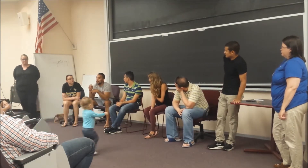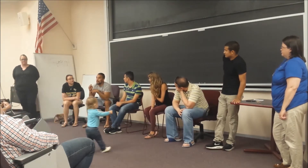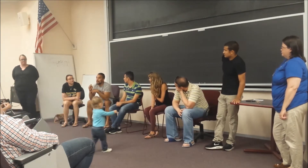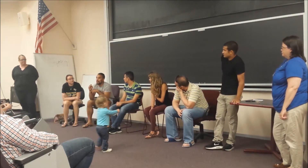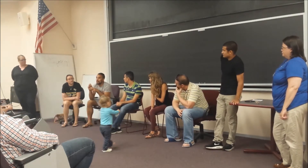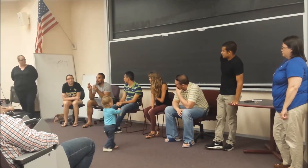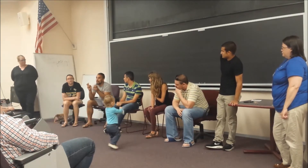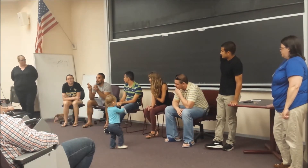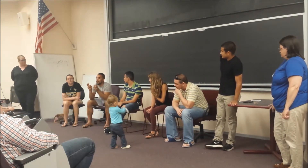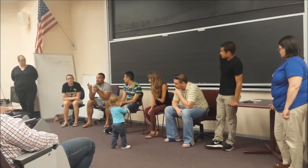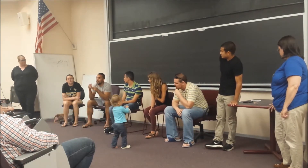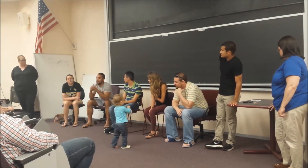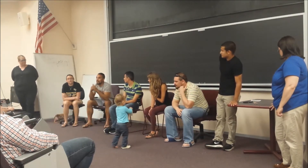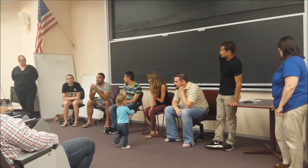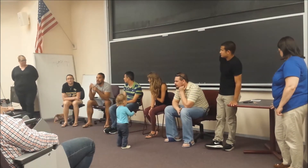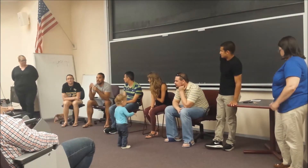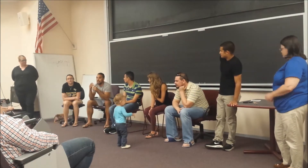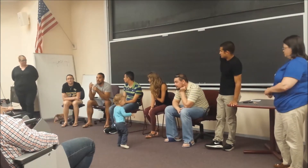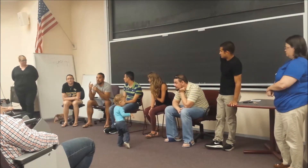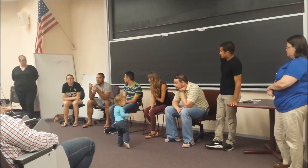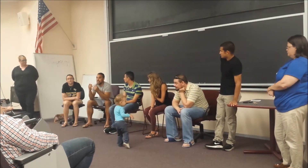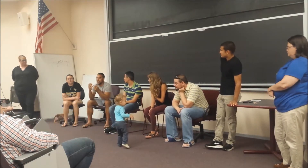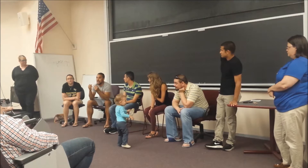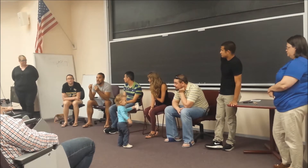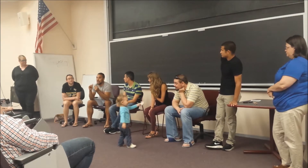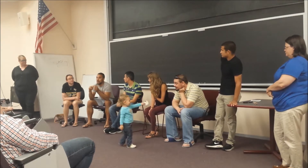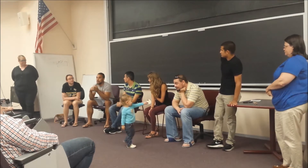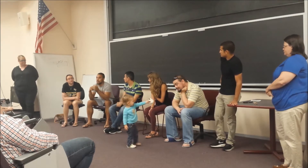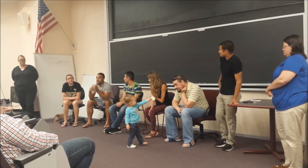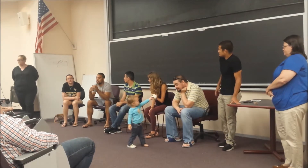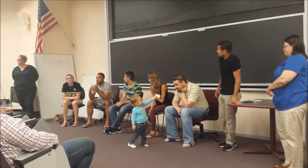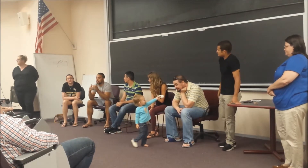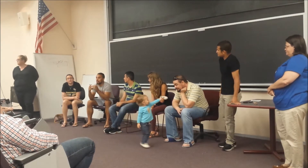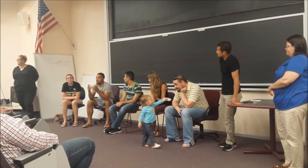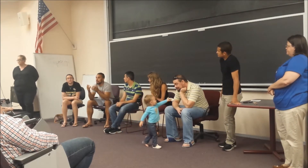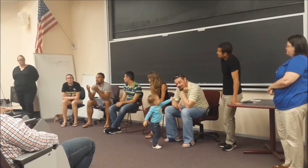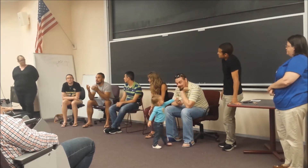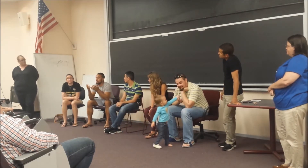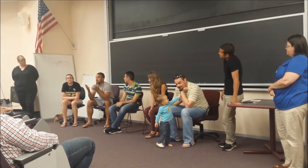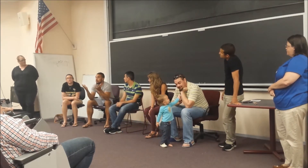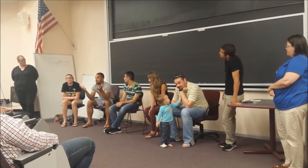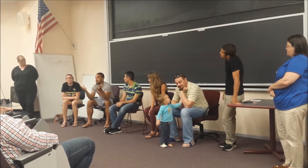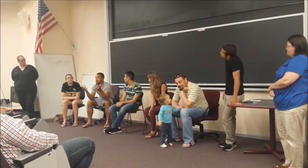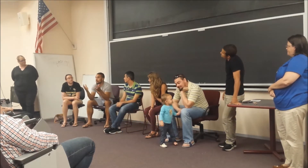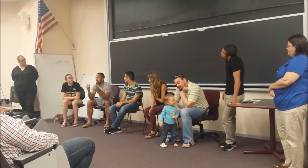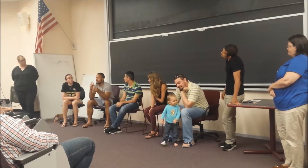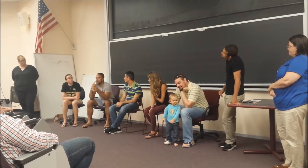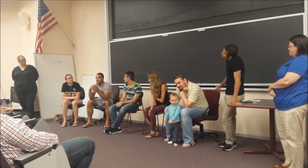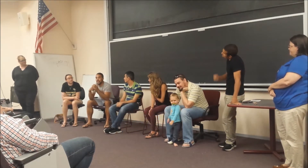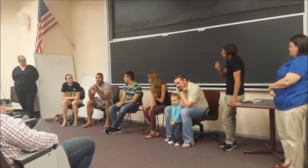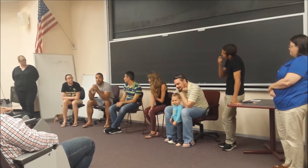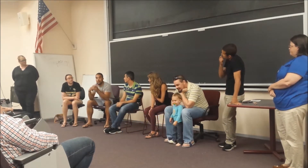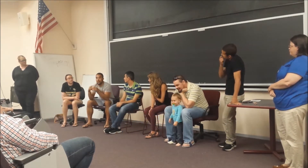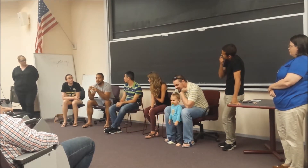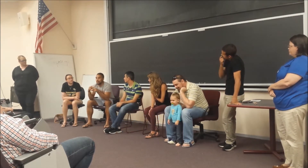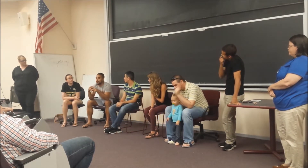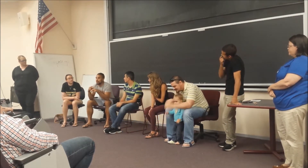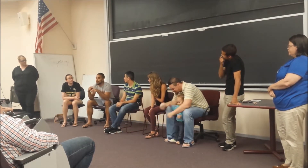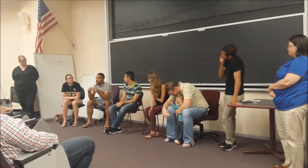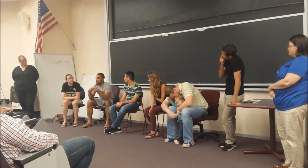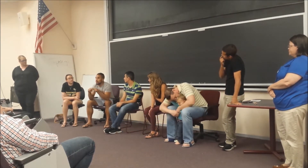ASL has some idioms, is what we call it. One sign can mean like a whole concept.